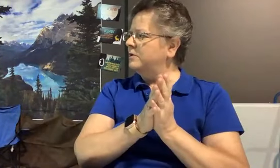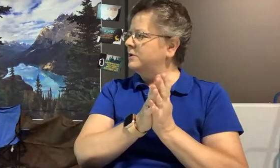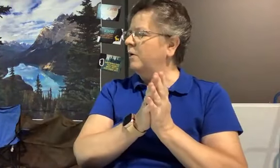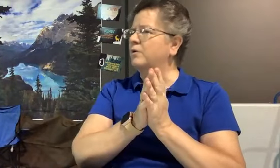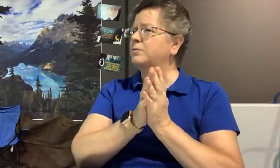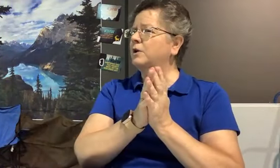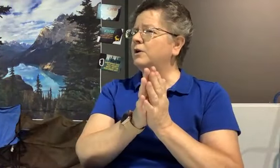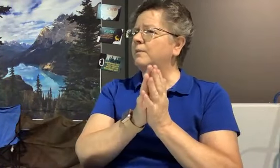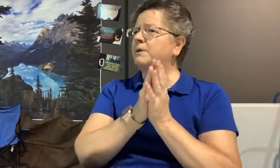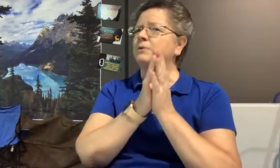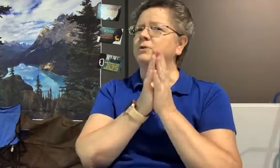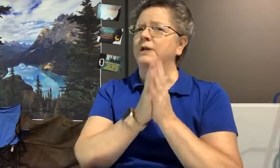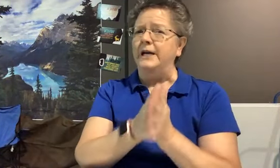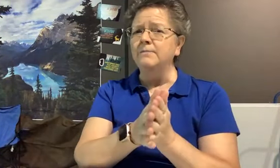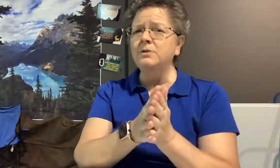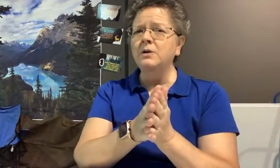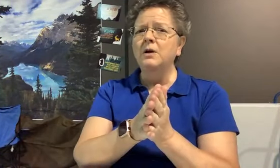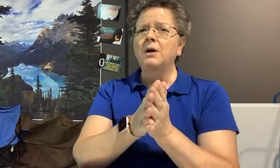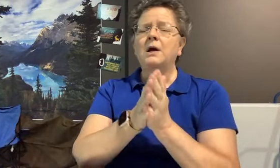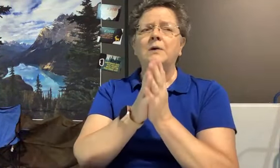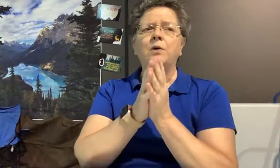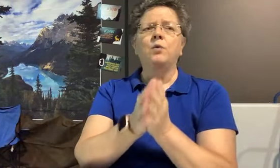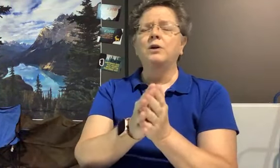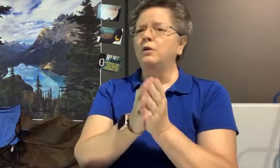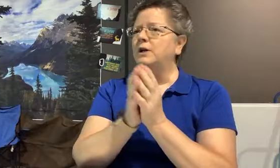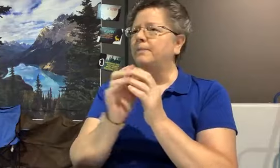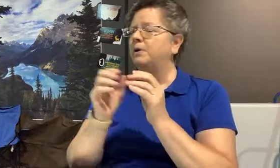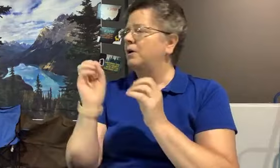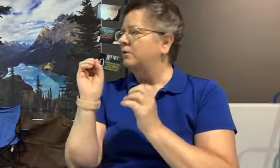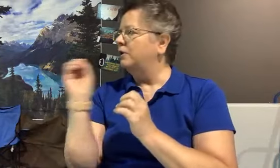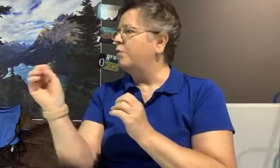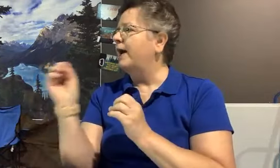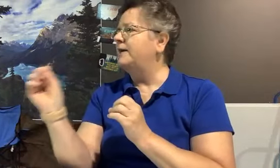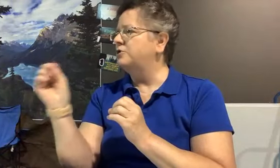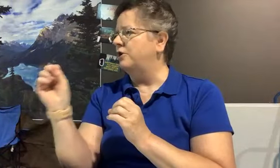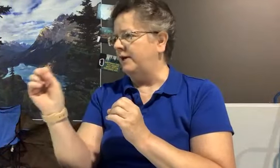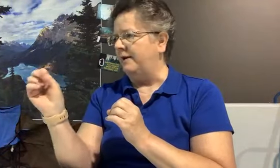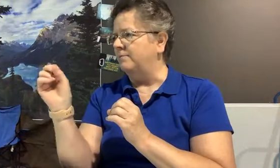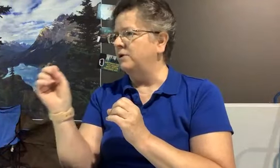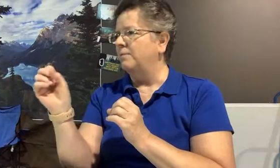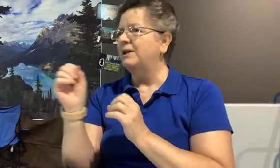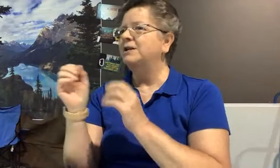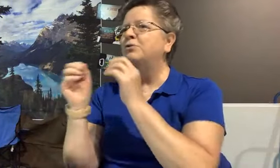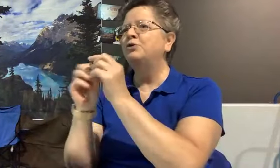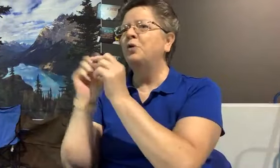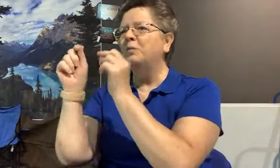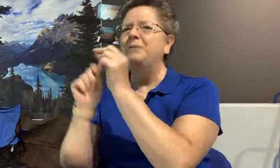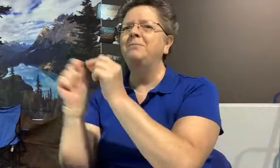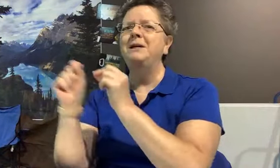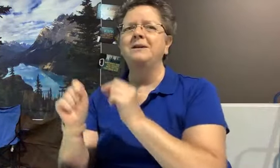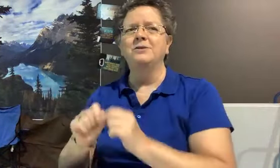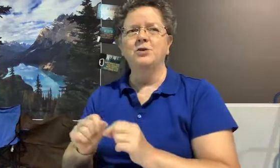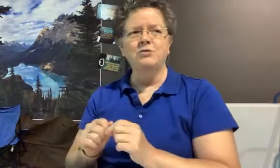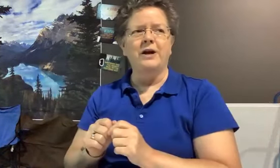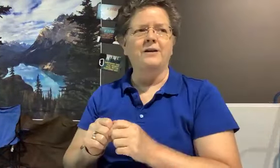Concordance, and we always want to look up people's names, and we want to look up location names, because there's normally meaning associated